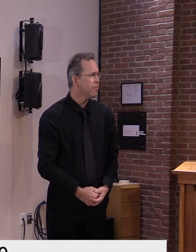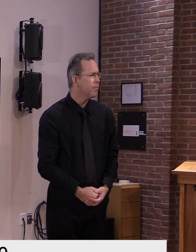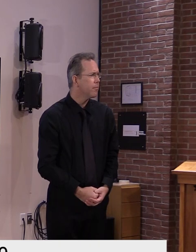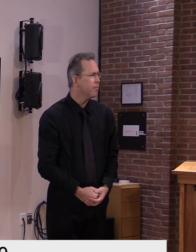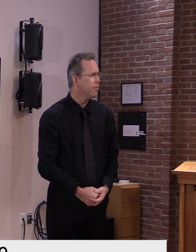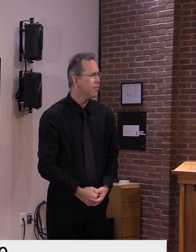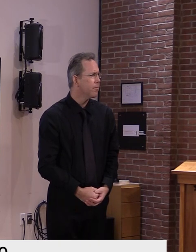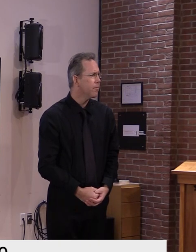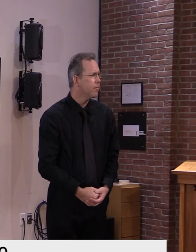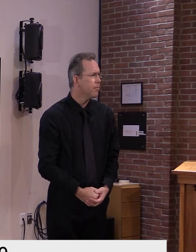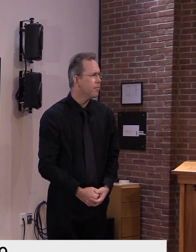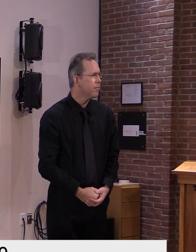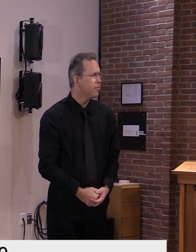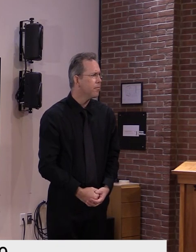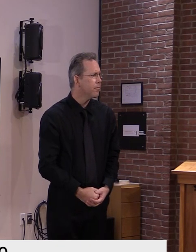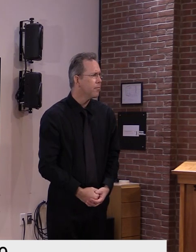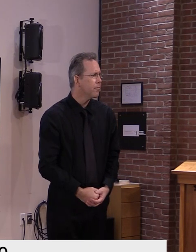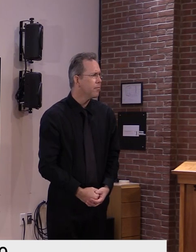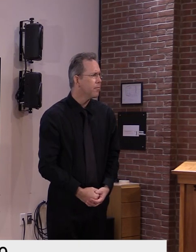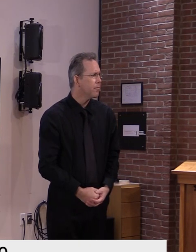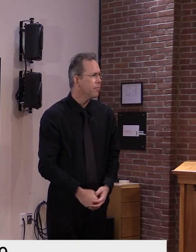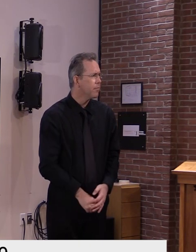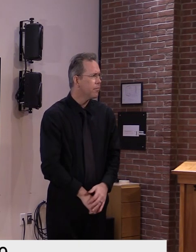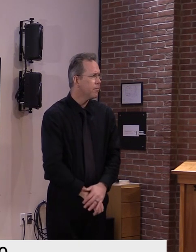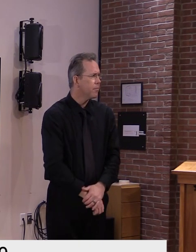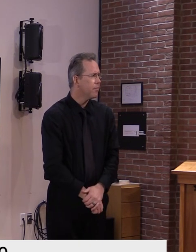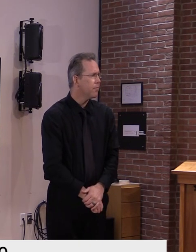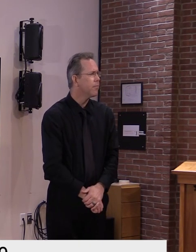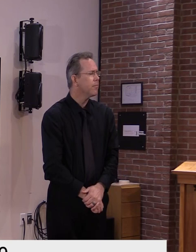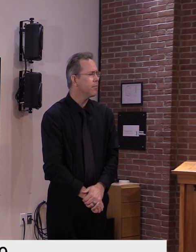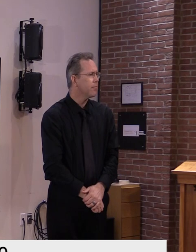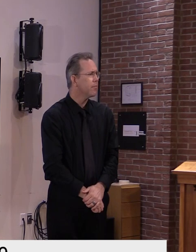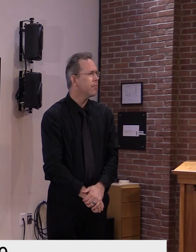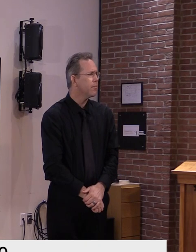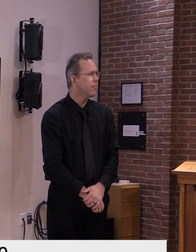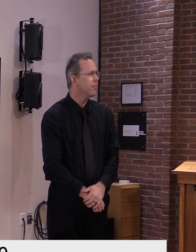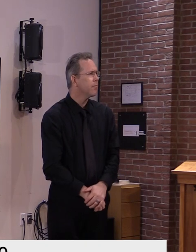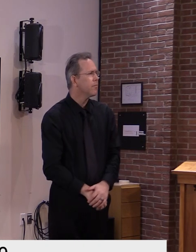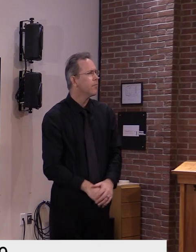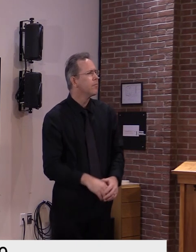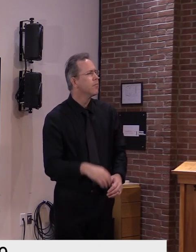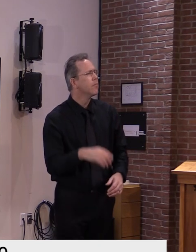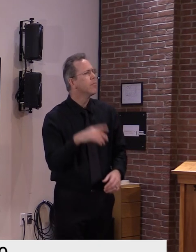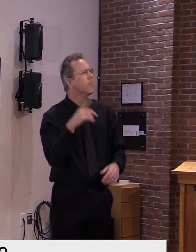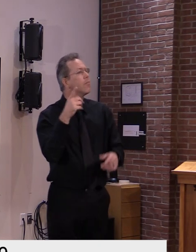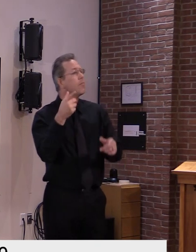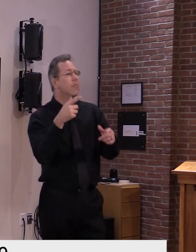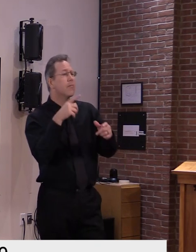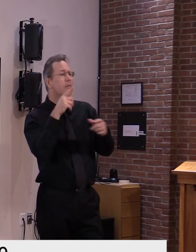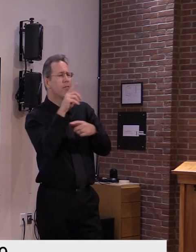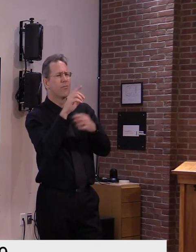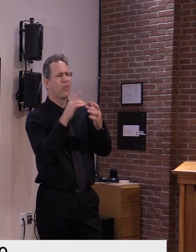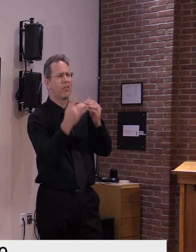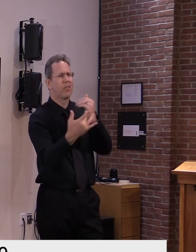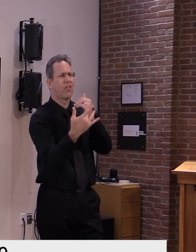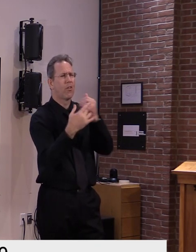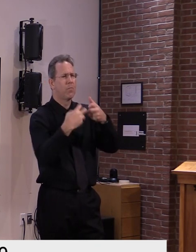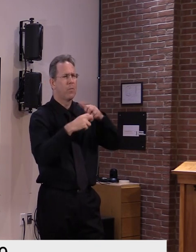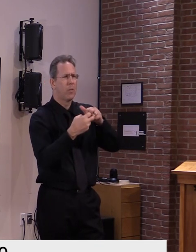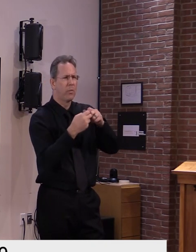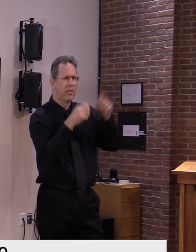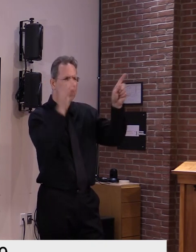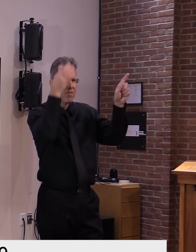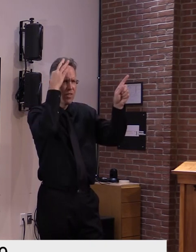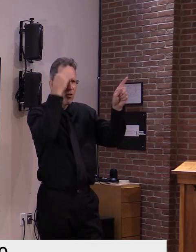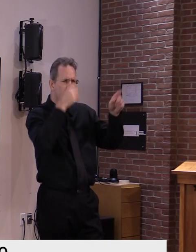Being that it hasn't even been approved yet, we haven't experienced any of those problems at this point. Commissioner